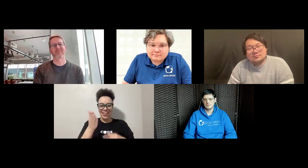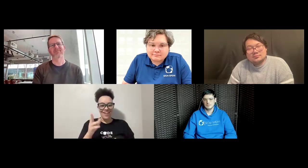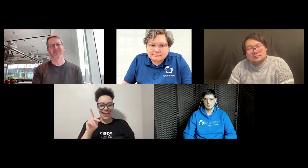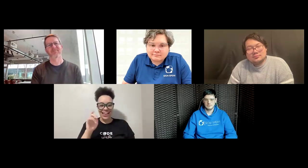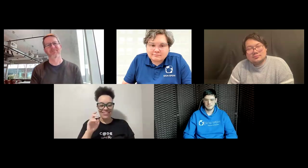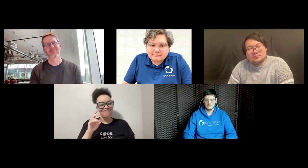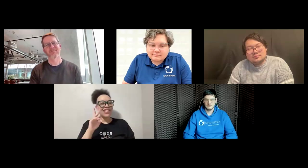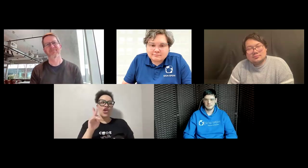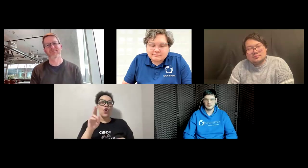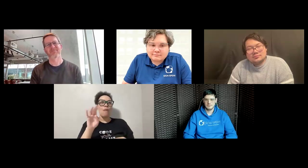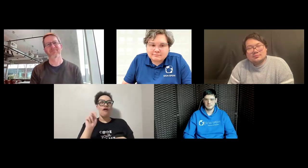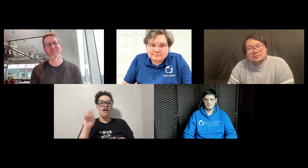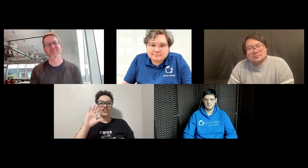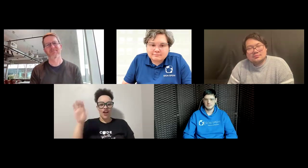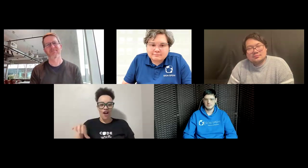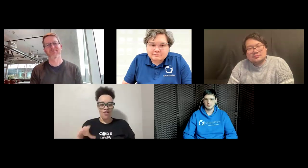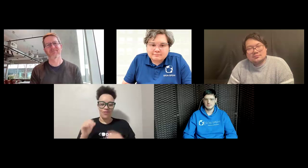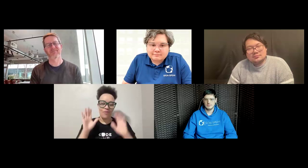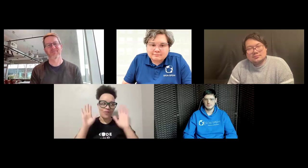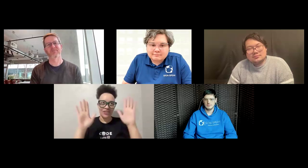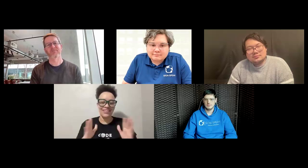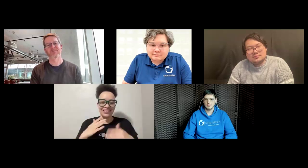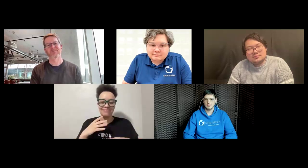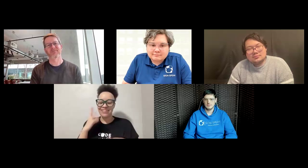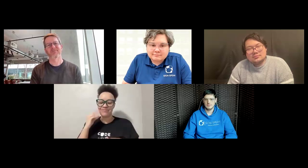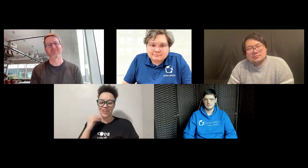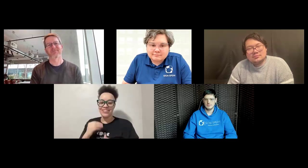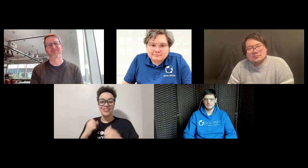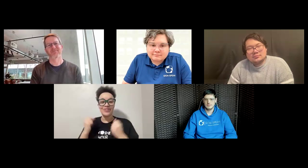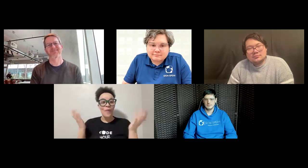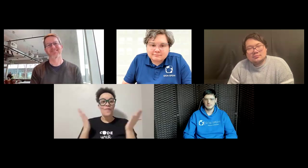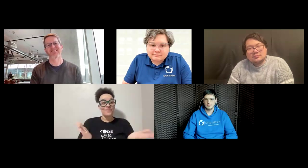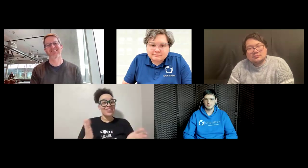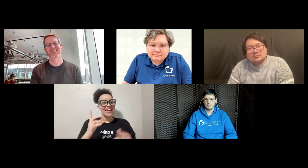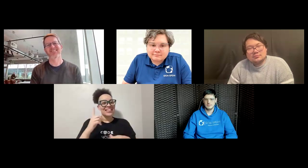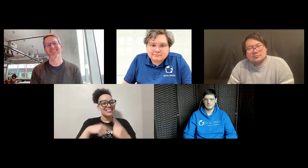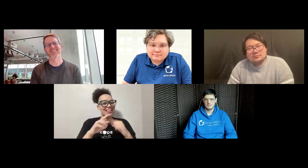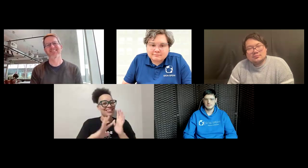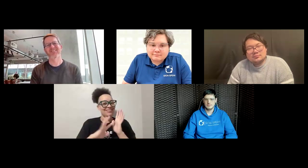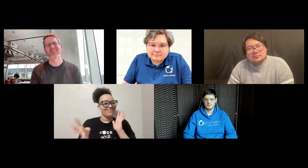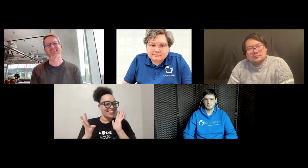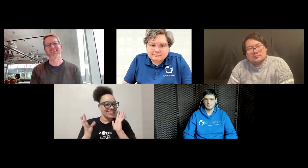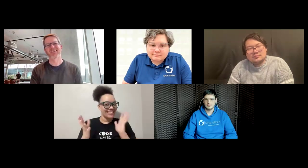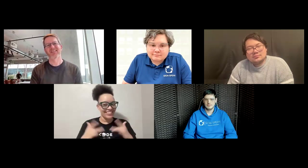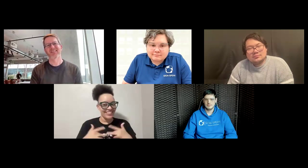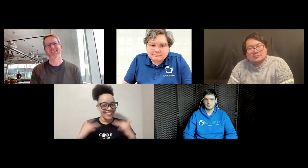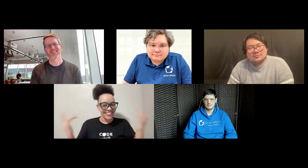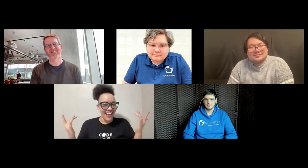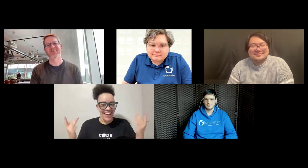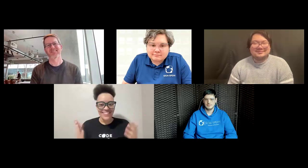keynote speakers on a panel in the last KubeCon Chicago, which was amazing experience as well. So